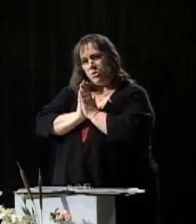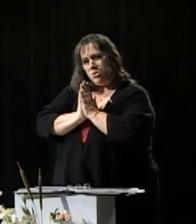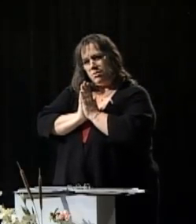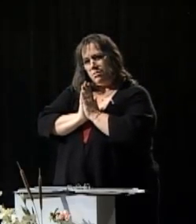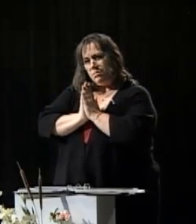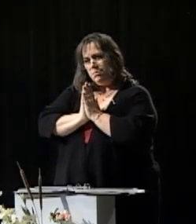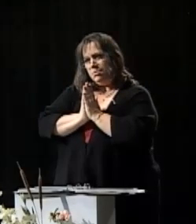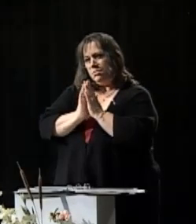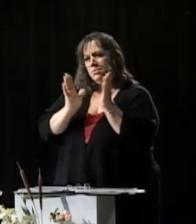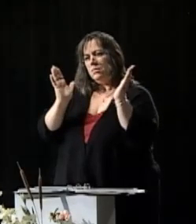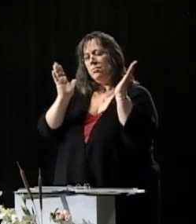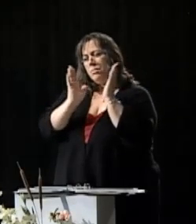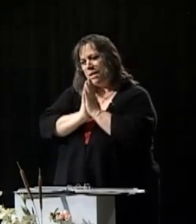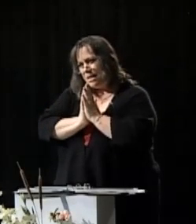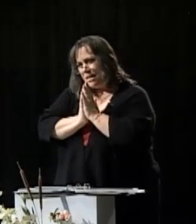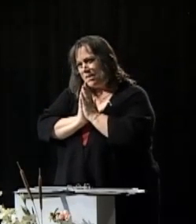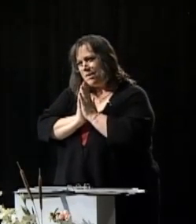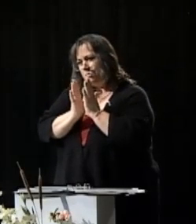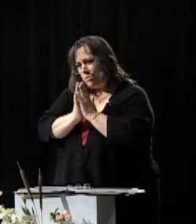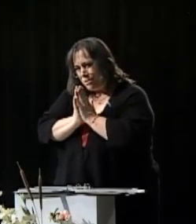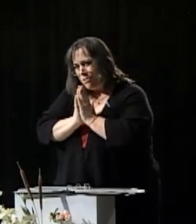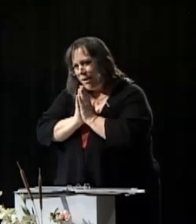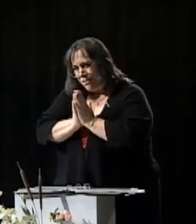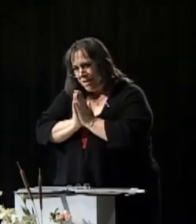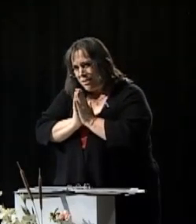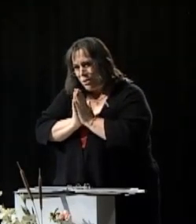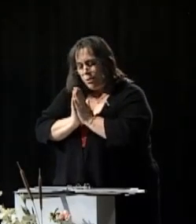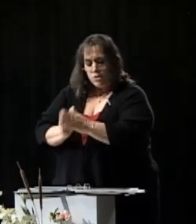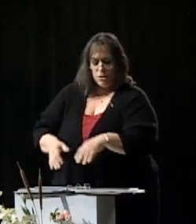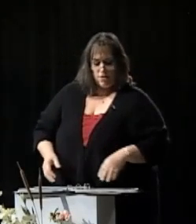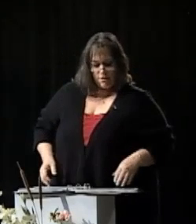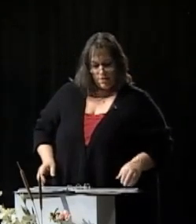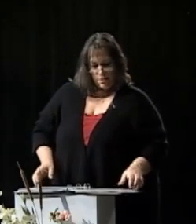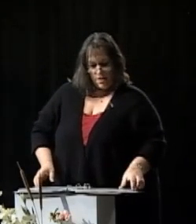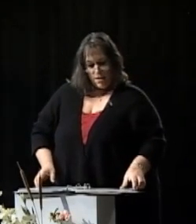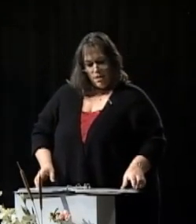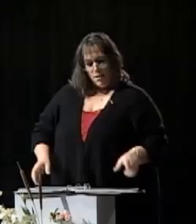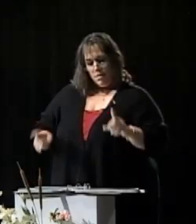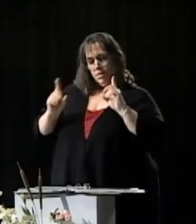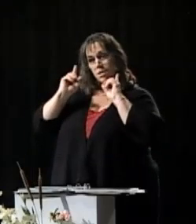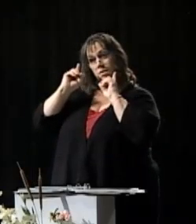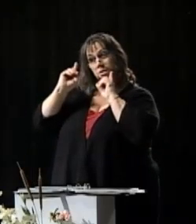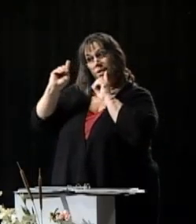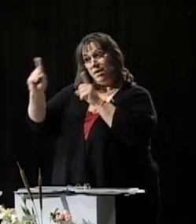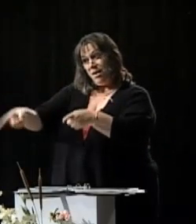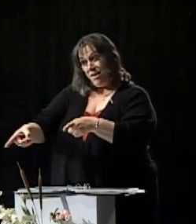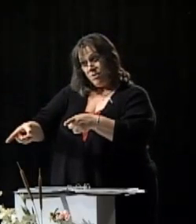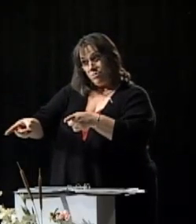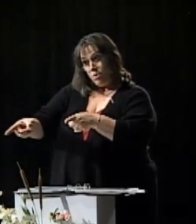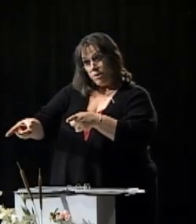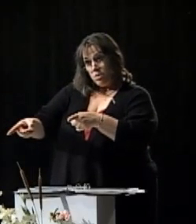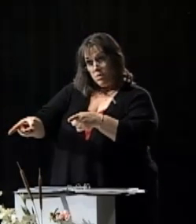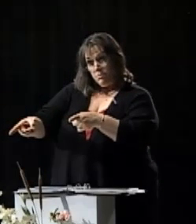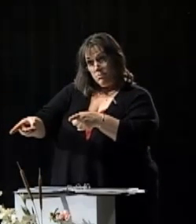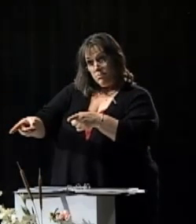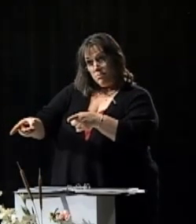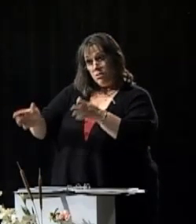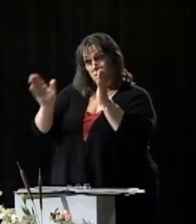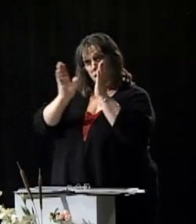question. Please, I have to ask you a question. You're going to answer a question. You can ask